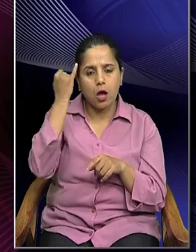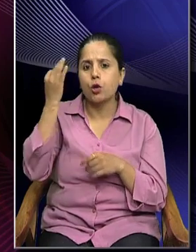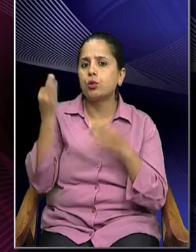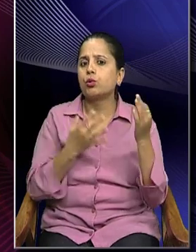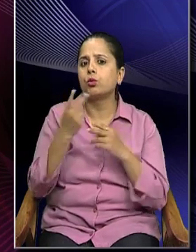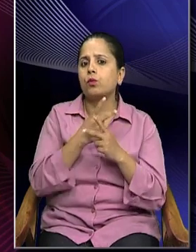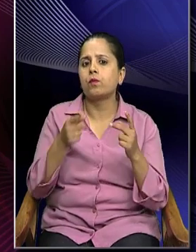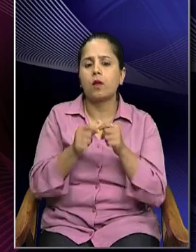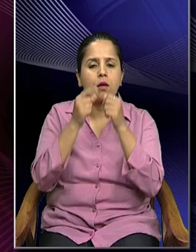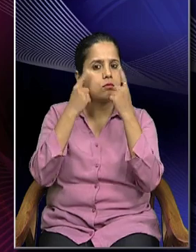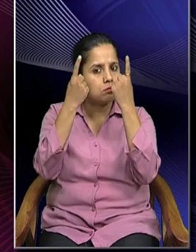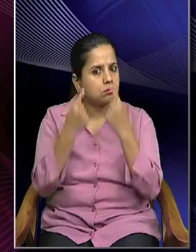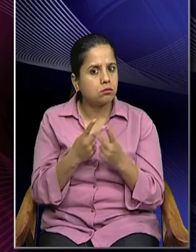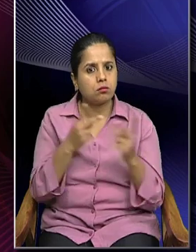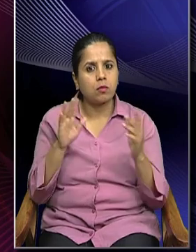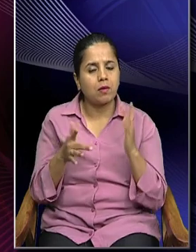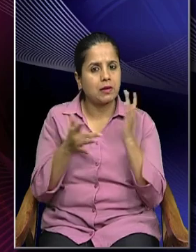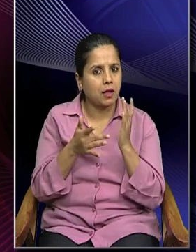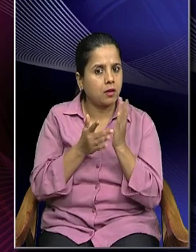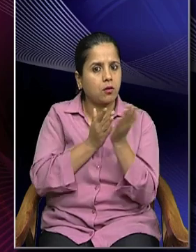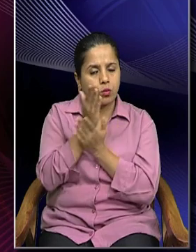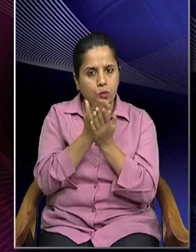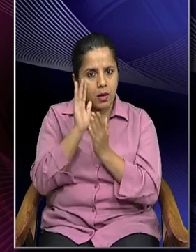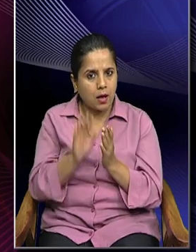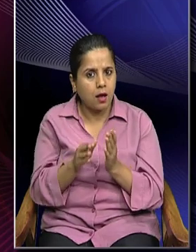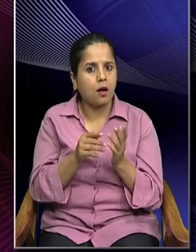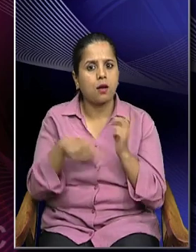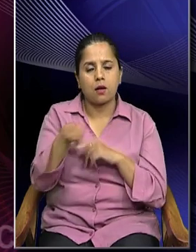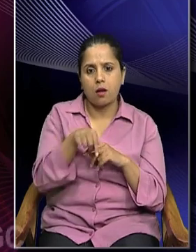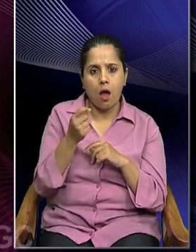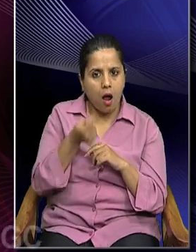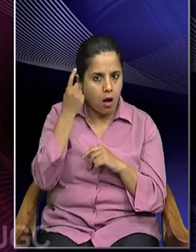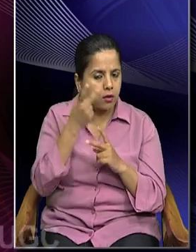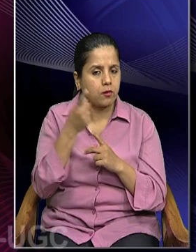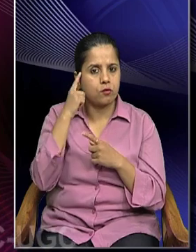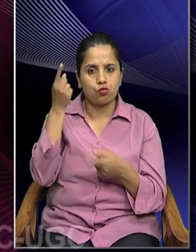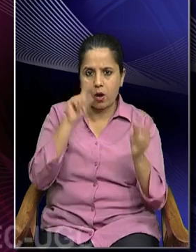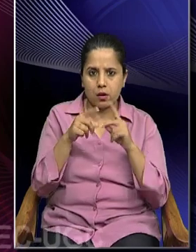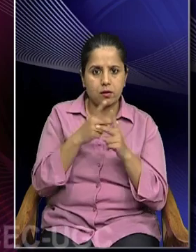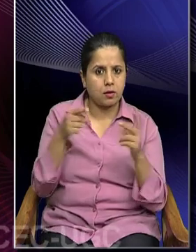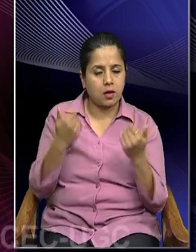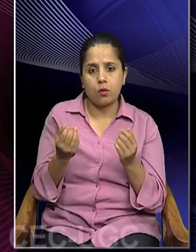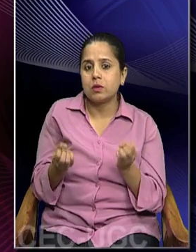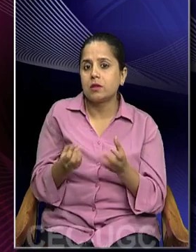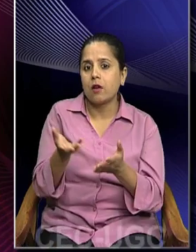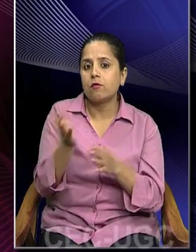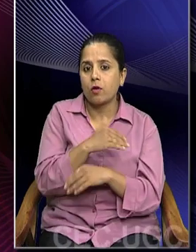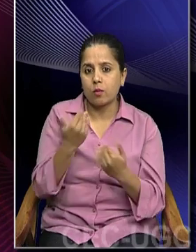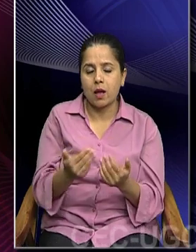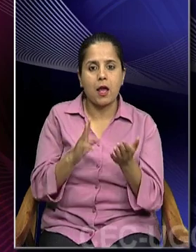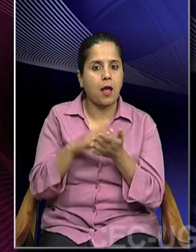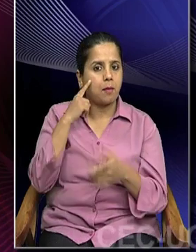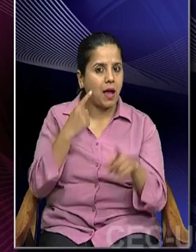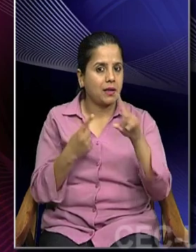innovative assessment techniques, methods and the strategies. We will start from